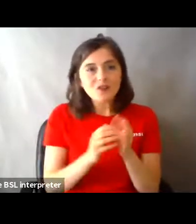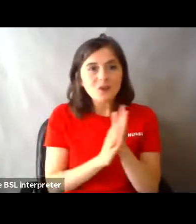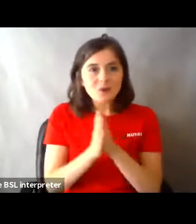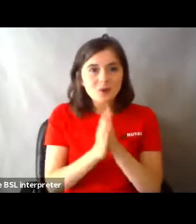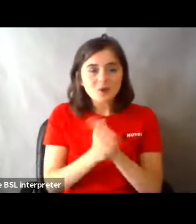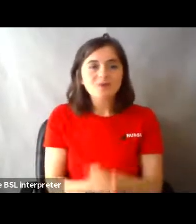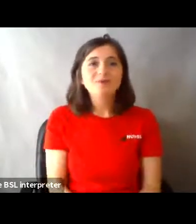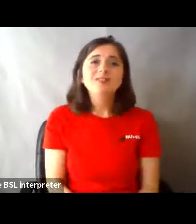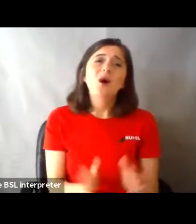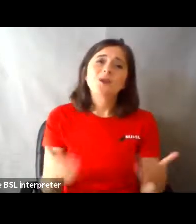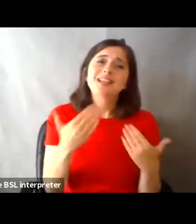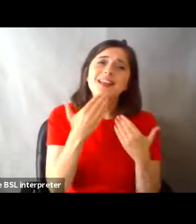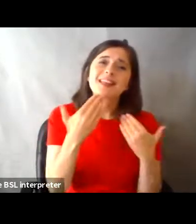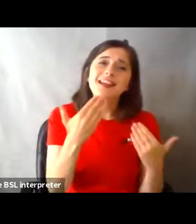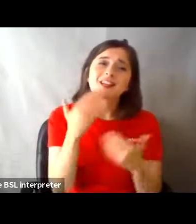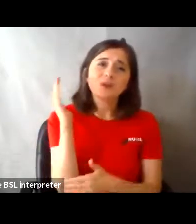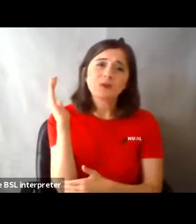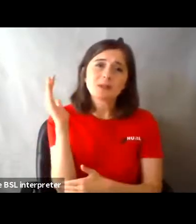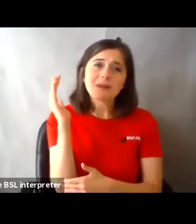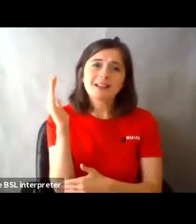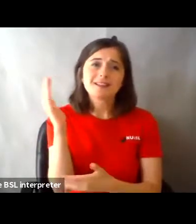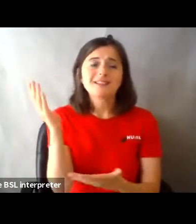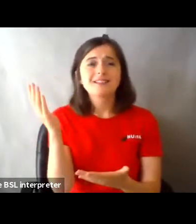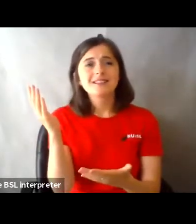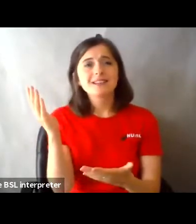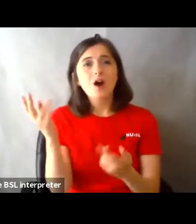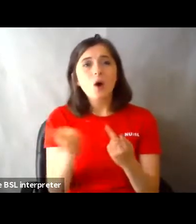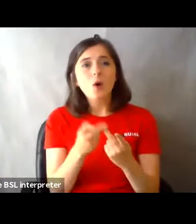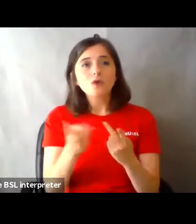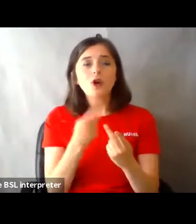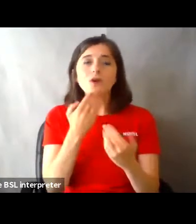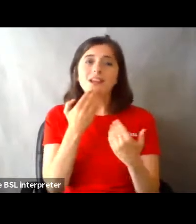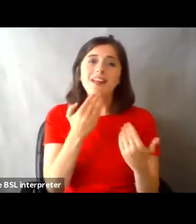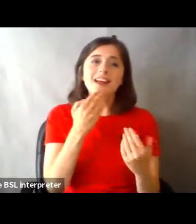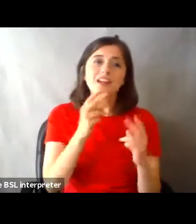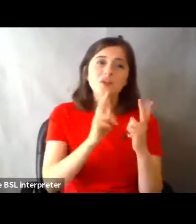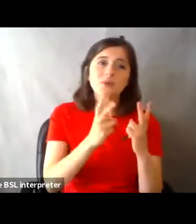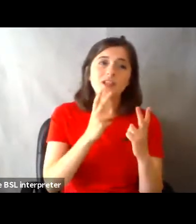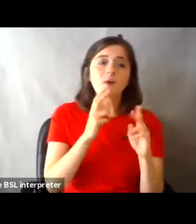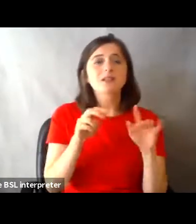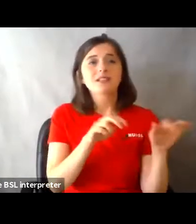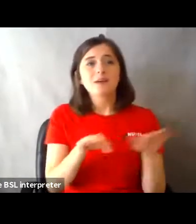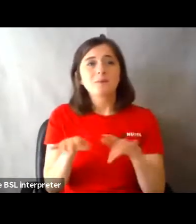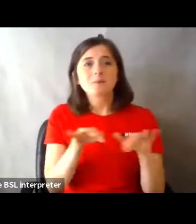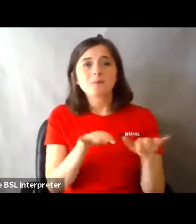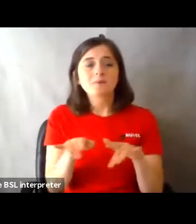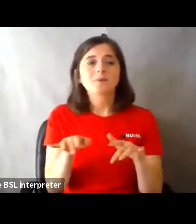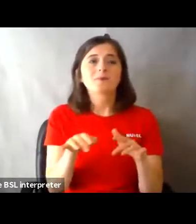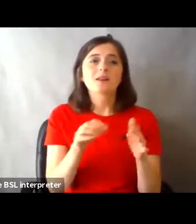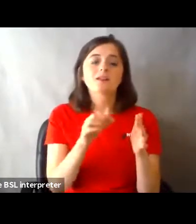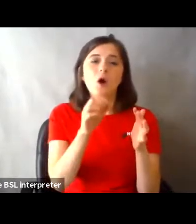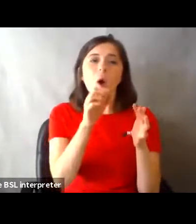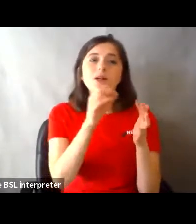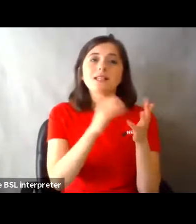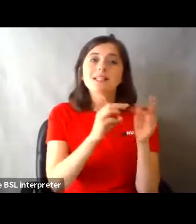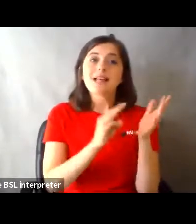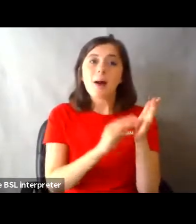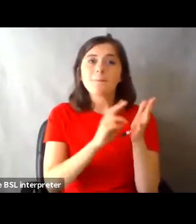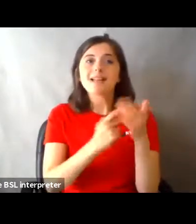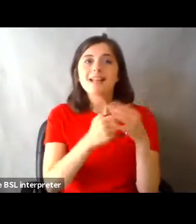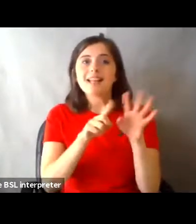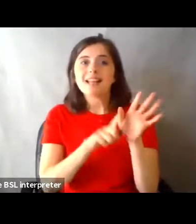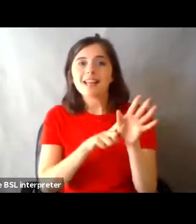all our speakers again, also our interpreters and palantypists, so that's Sam, Nikki, Norma and Julia, and